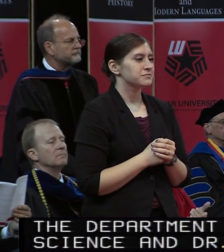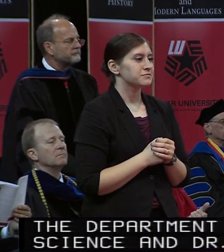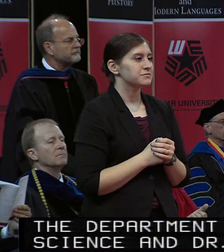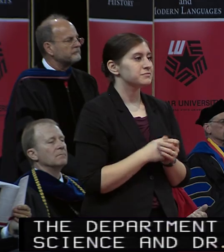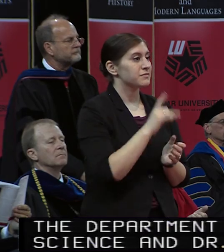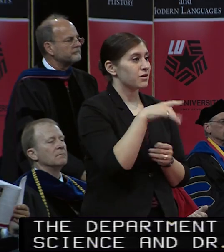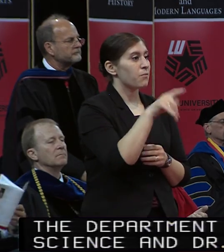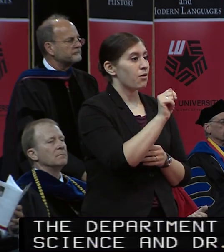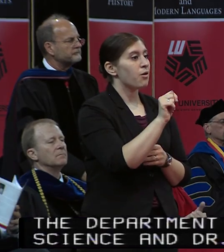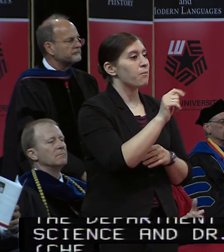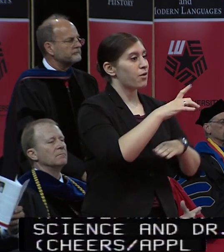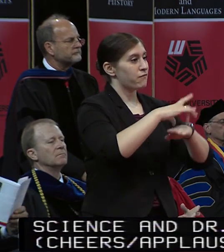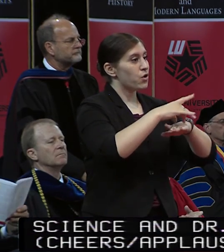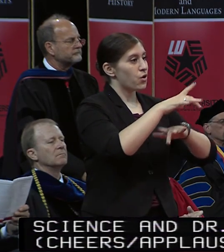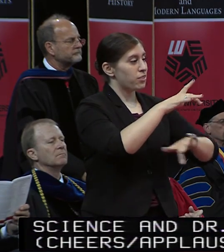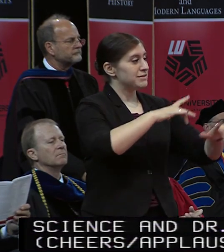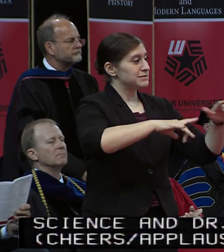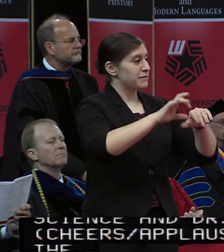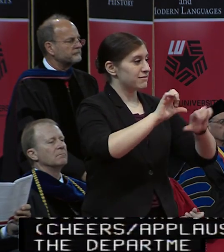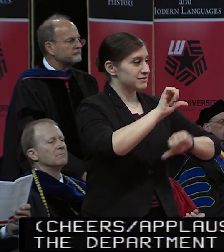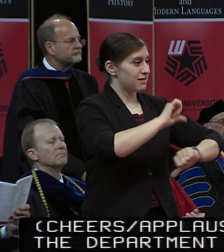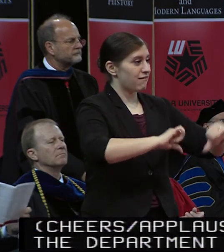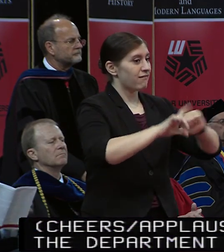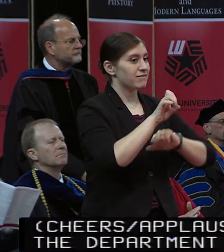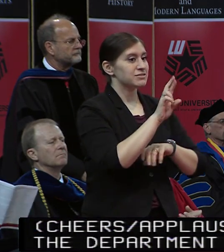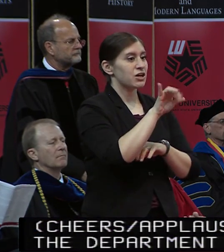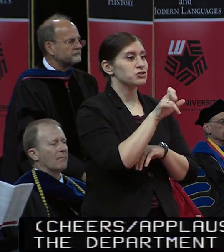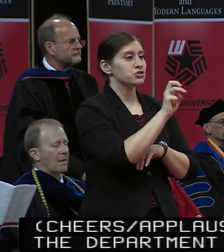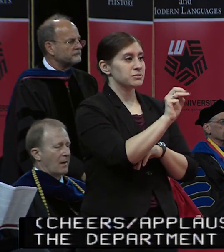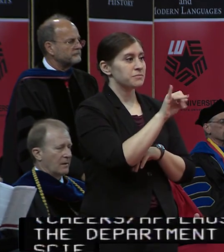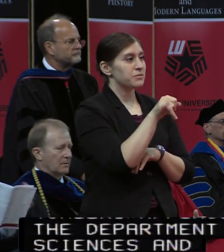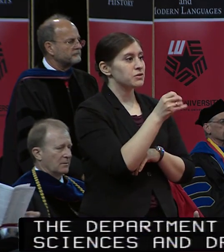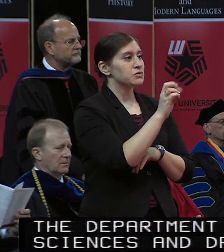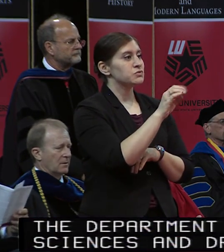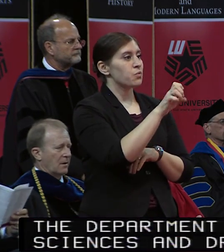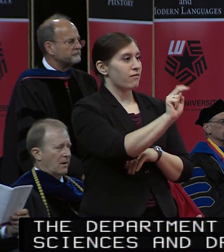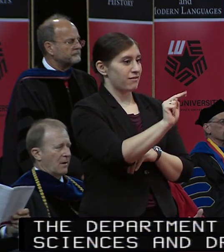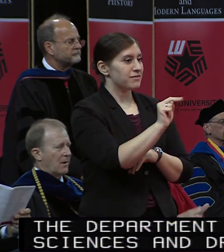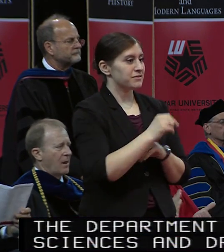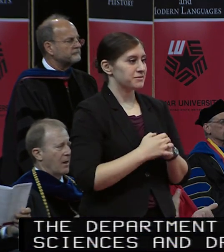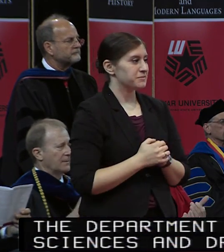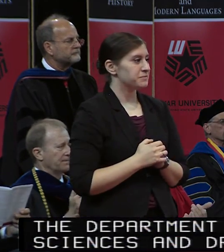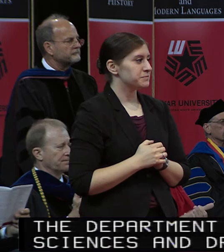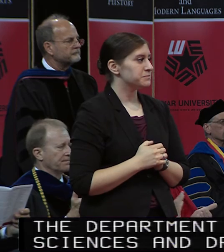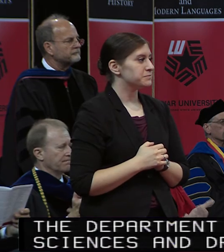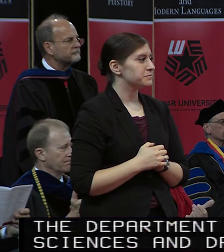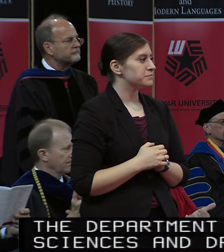The Department of Earth and Space Sciences and Dr. Jim Jordan.